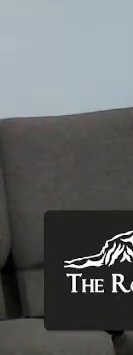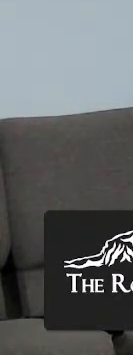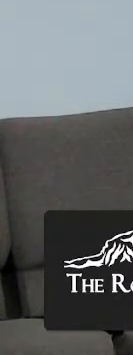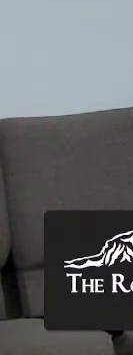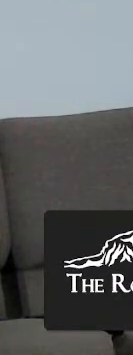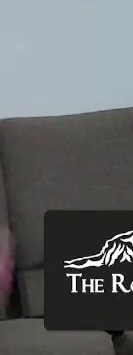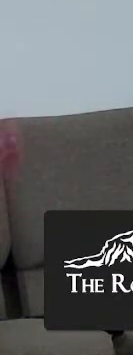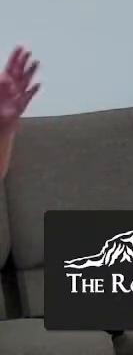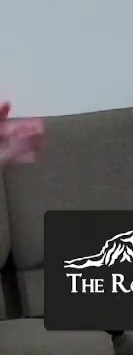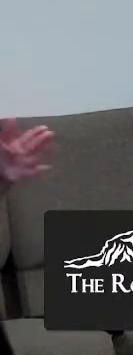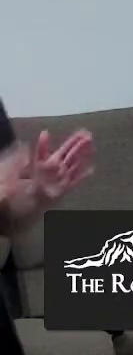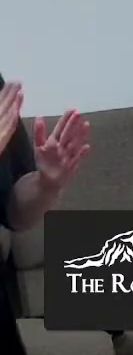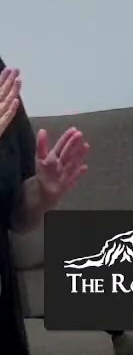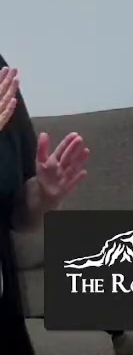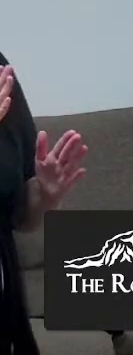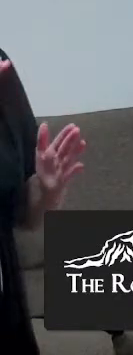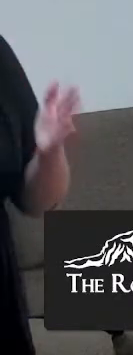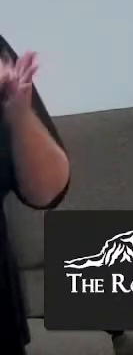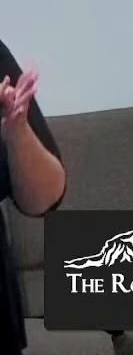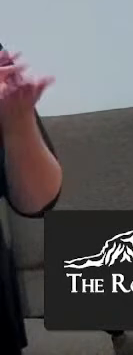Lord, let that be my filter.